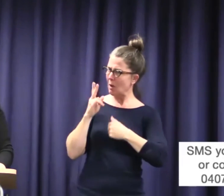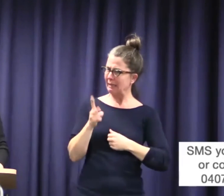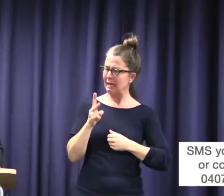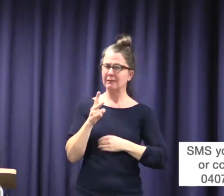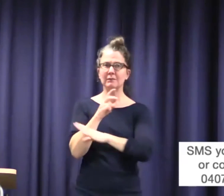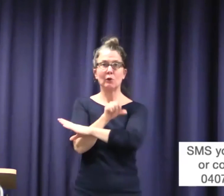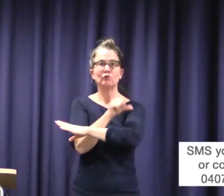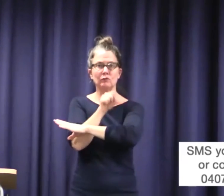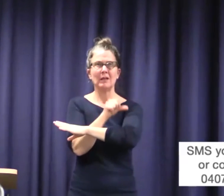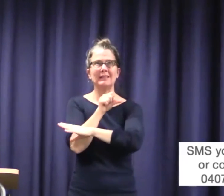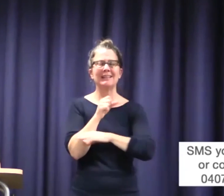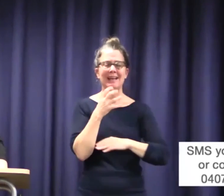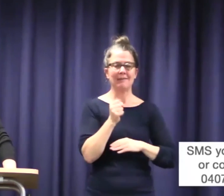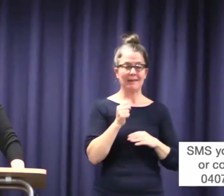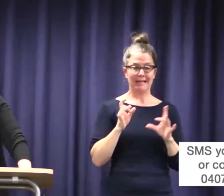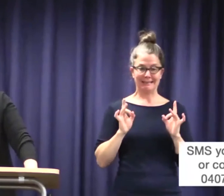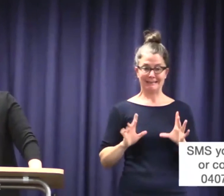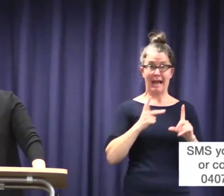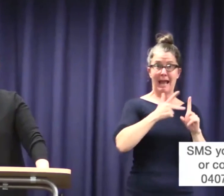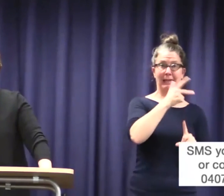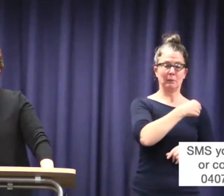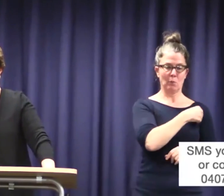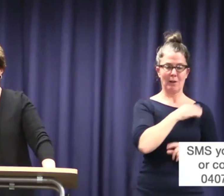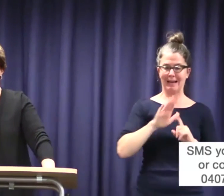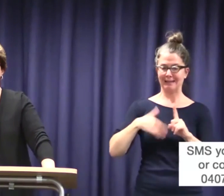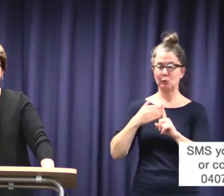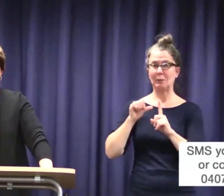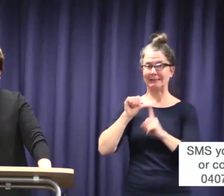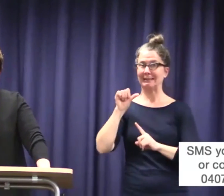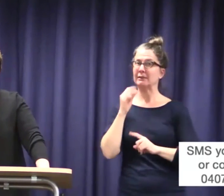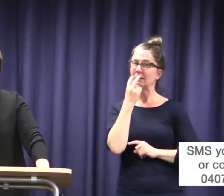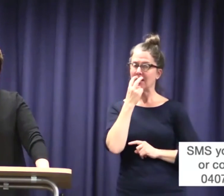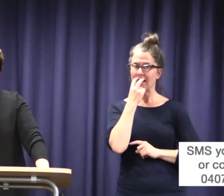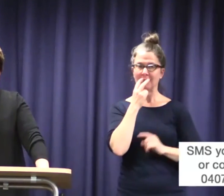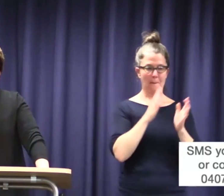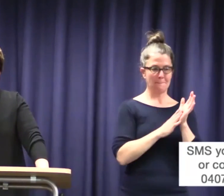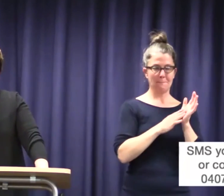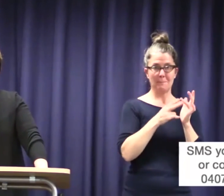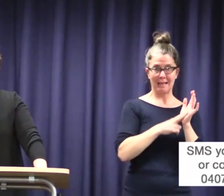With the changes, they are 8 a.m. to 6 p.m., Monday to Friday.